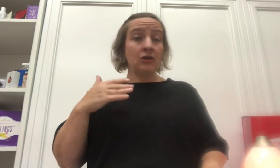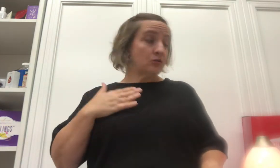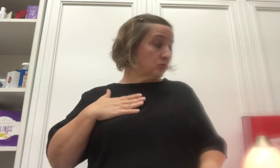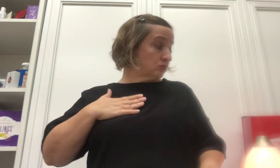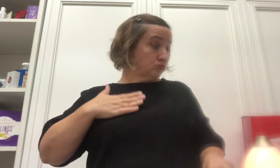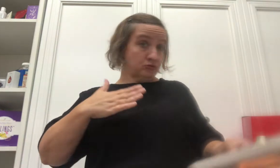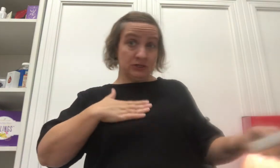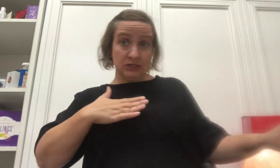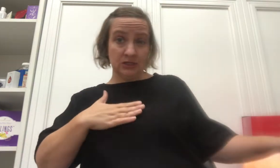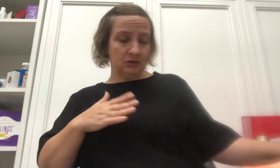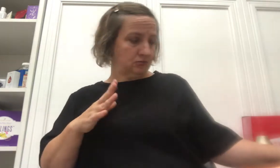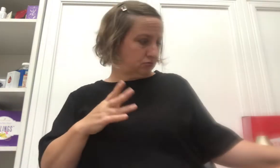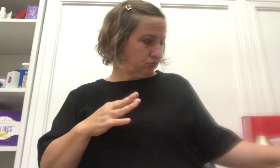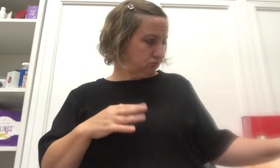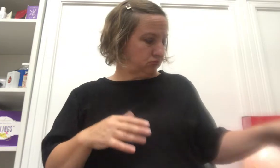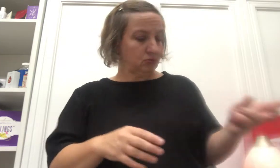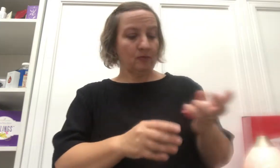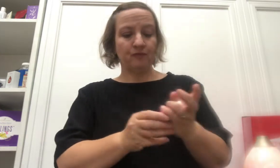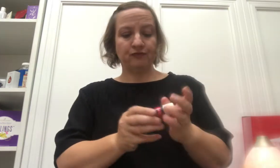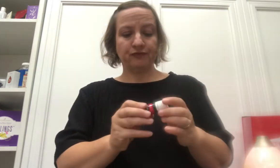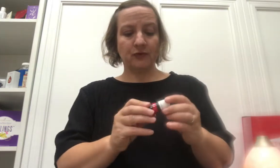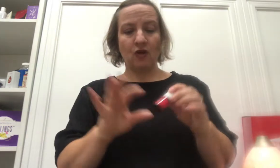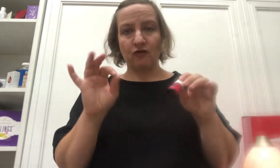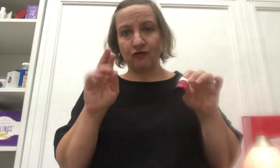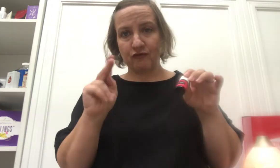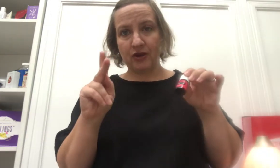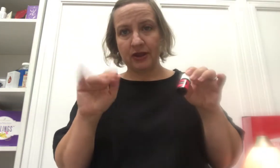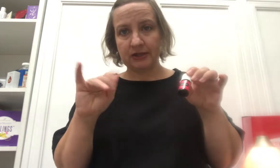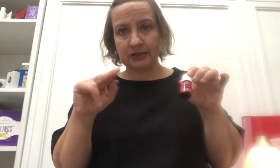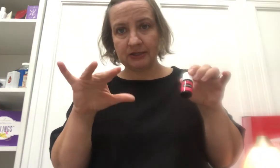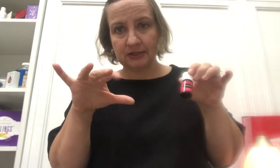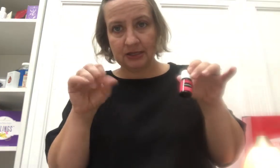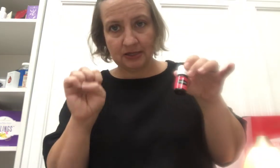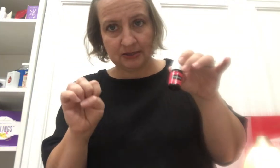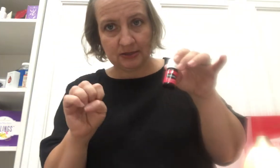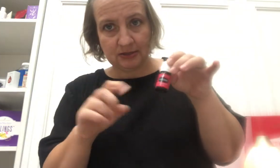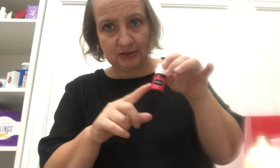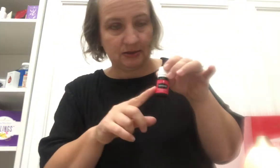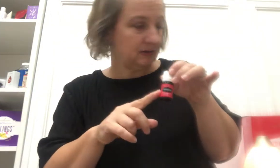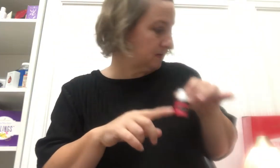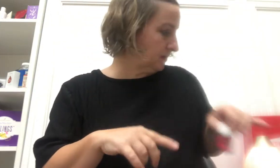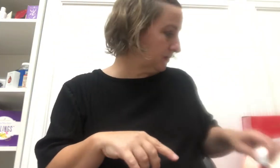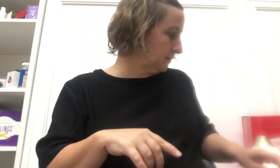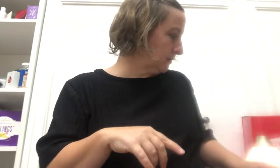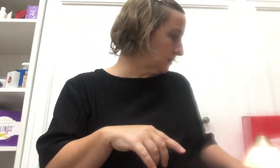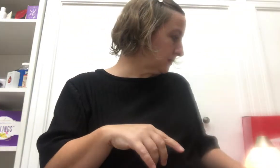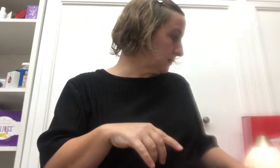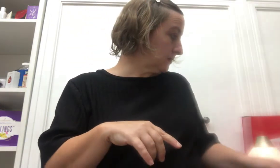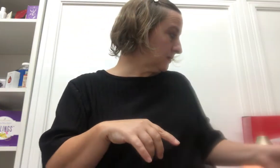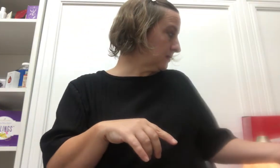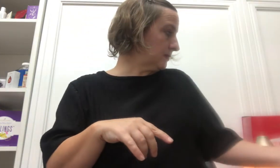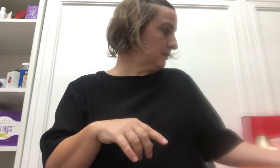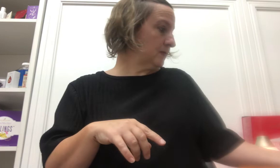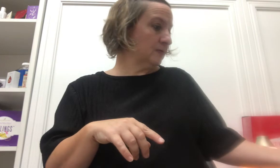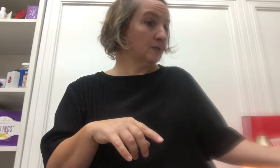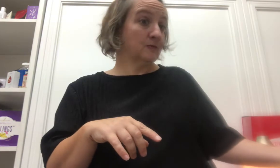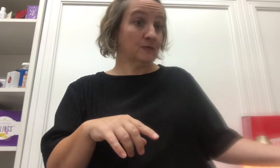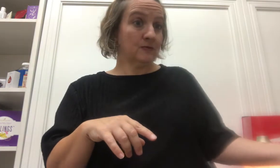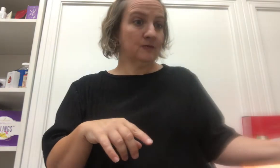calmness. It also helps with our respiratory system and helps us breathe. So frankincense is just awesome.